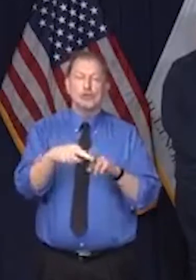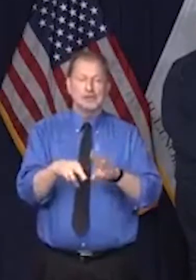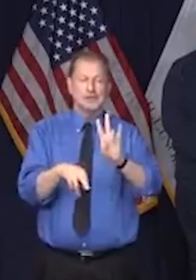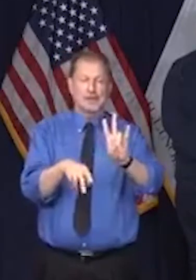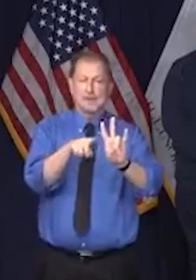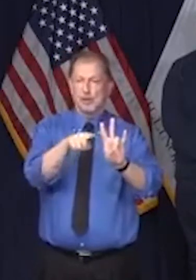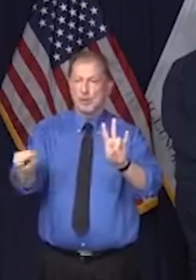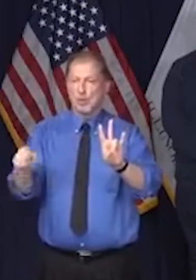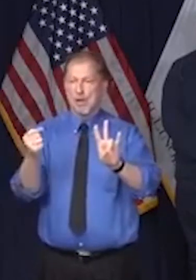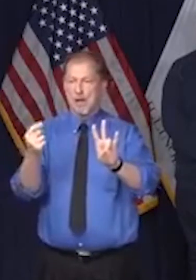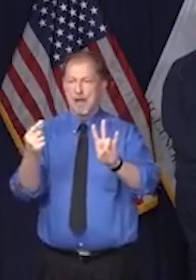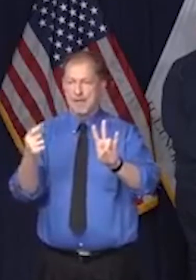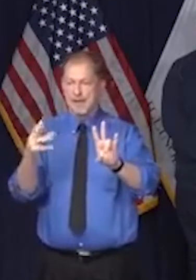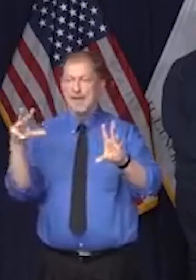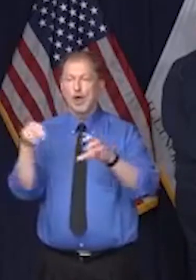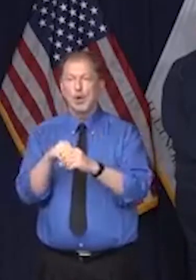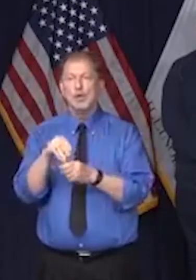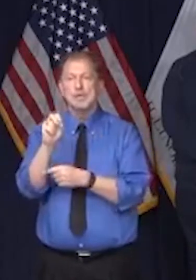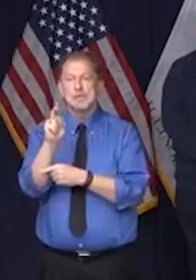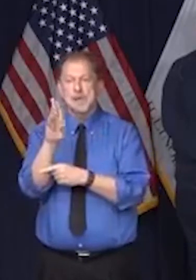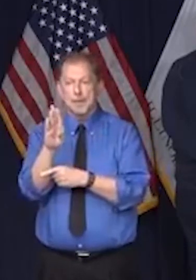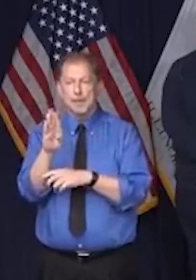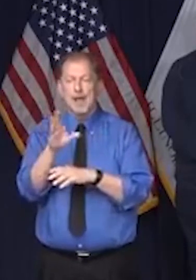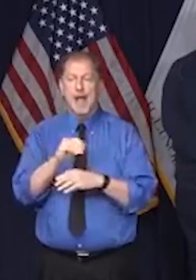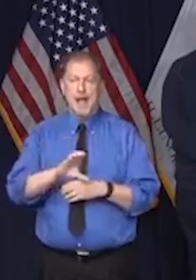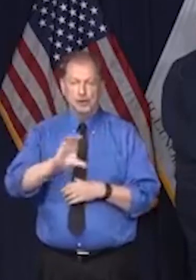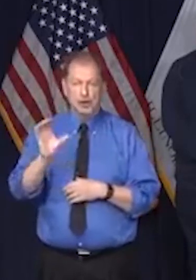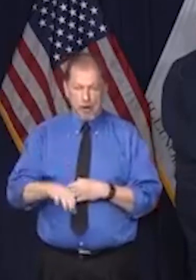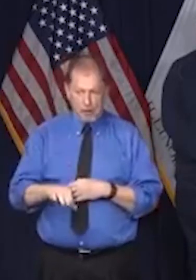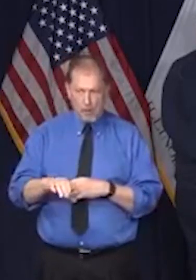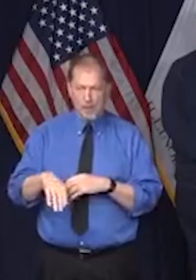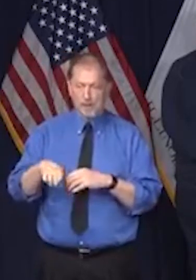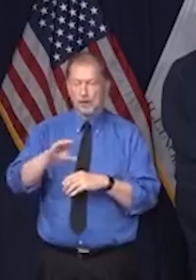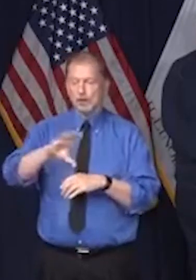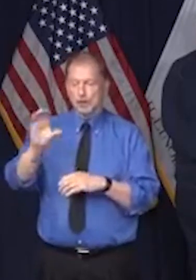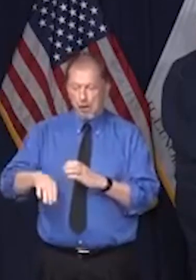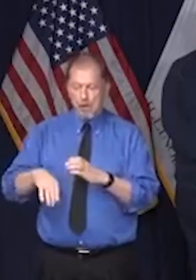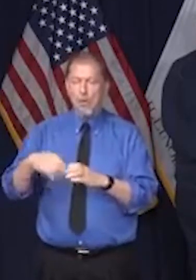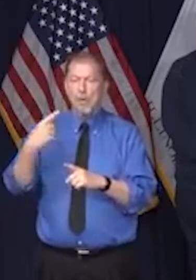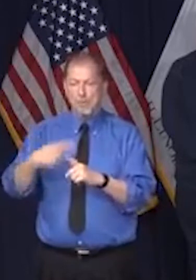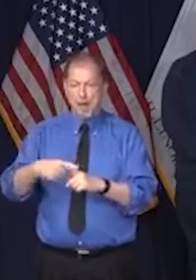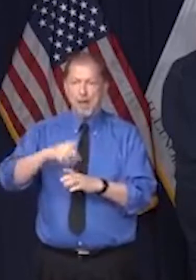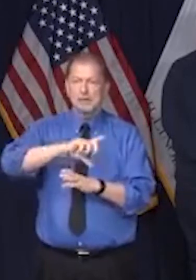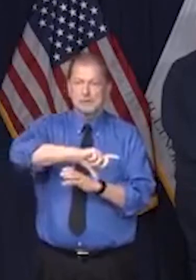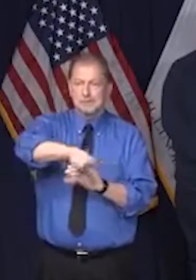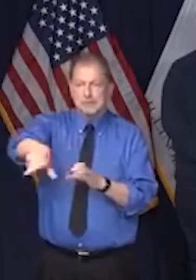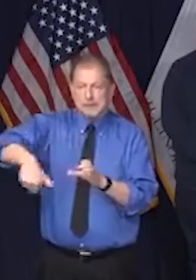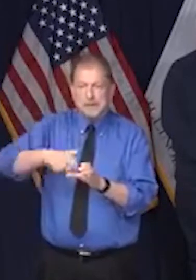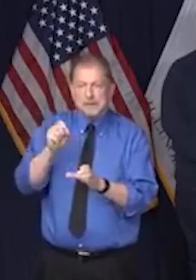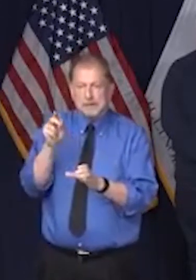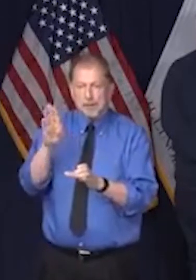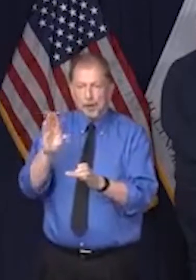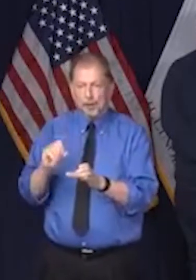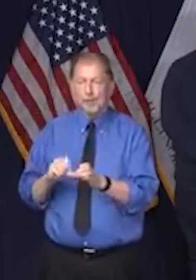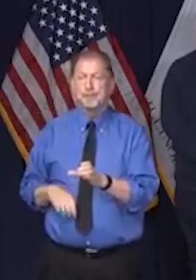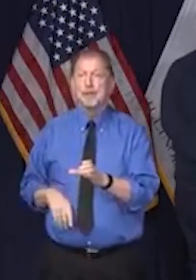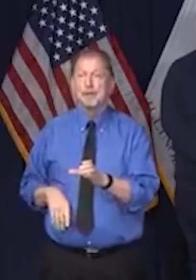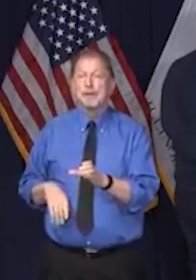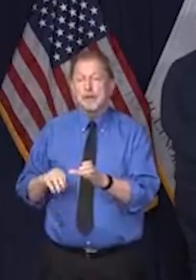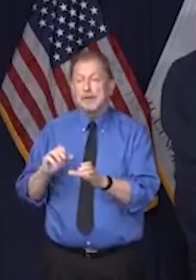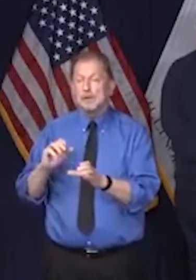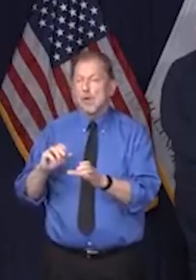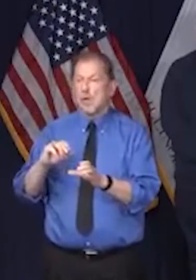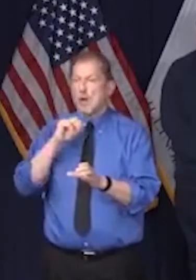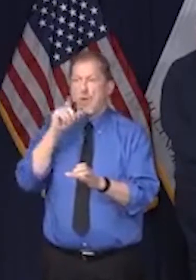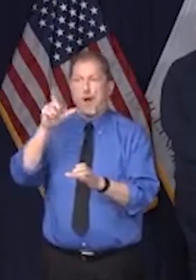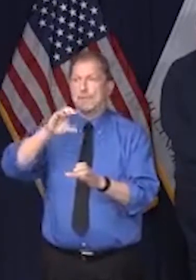the suburbs, Chicagoland, if you will, the Chicago and the metro area. So there's no region that has no beds,